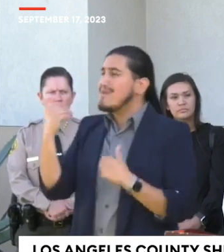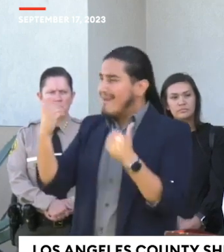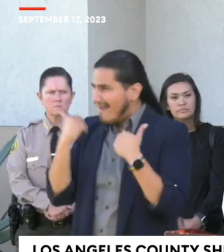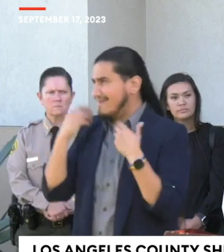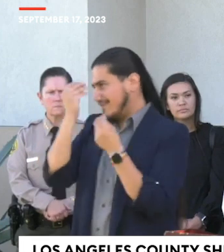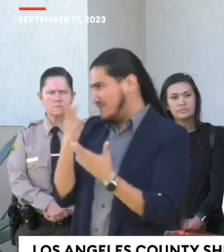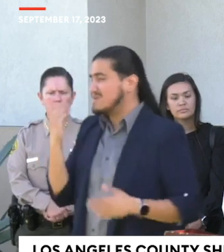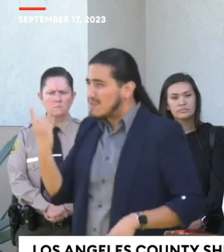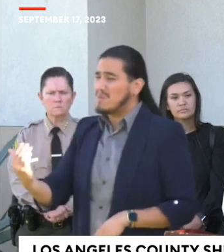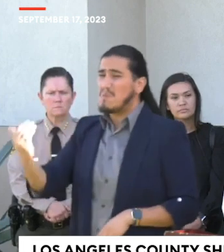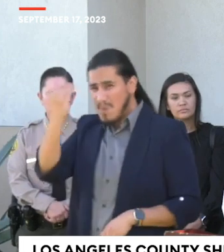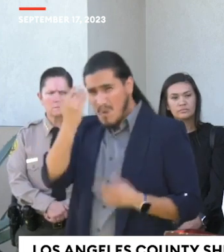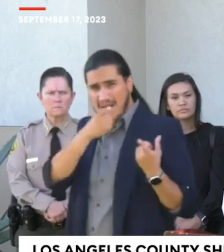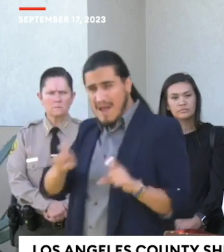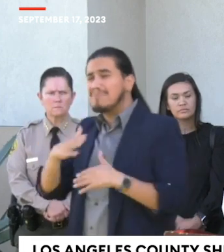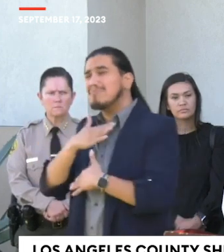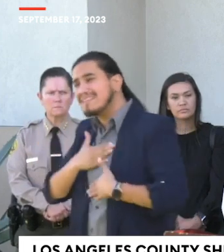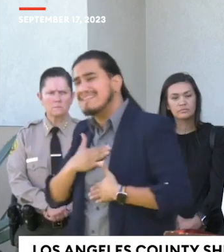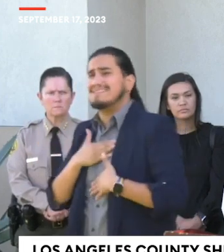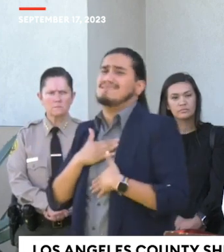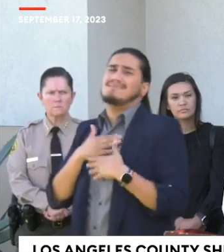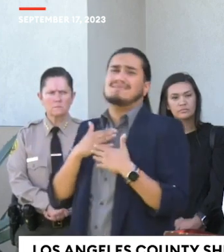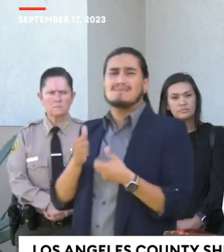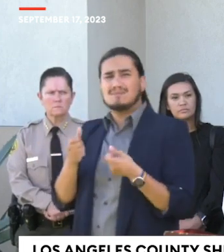information. Please make things right.